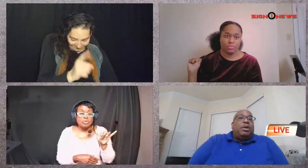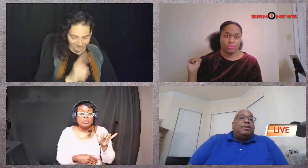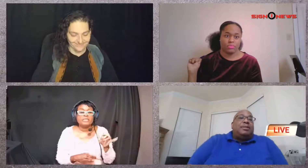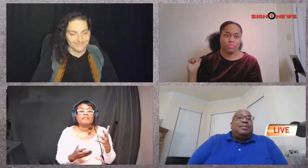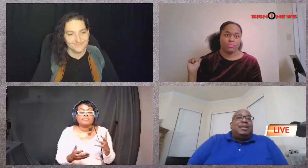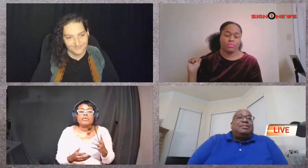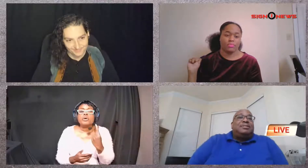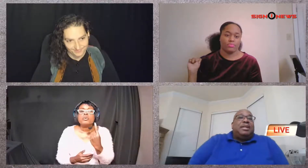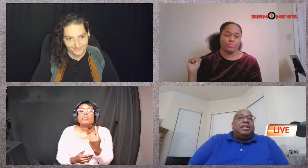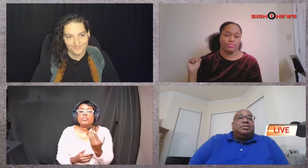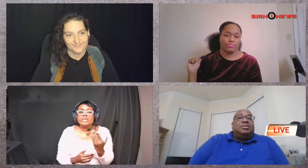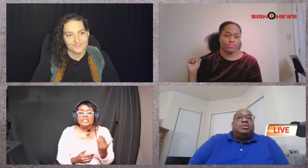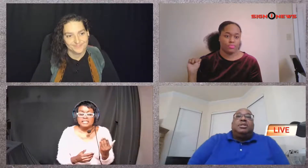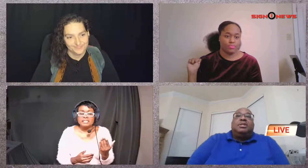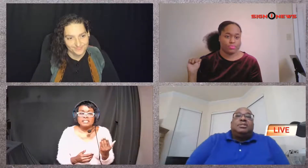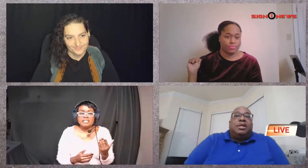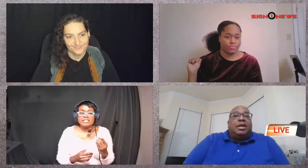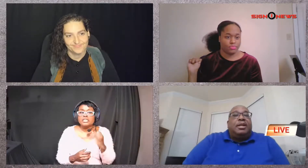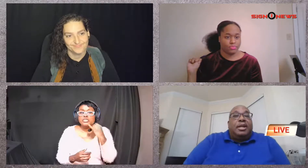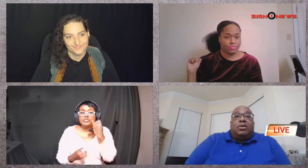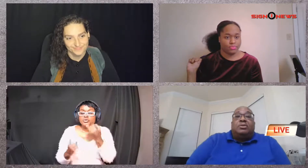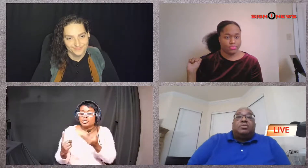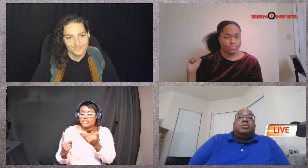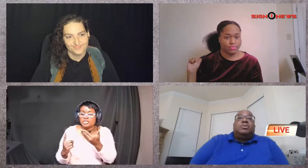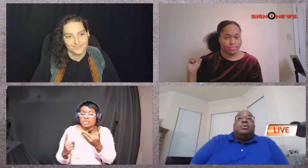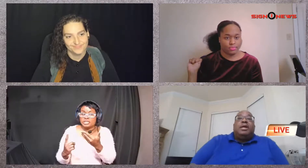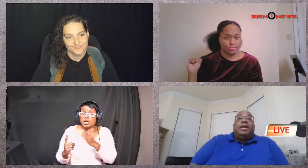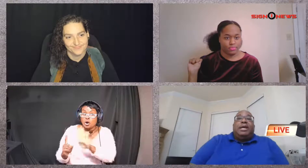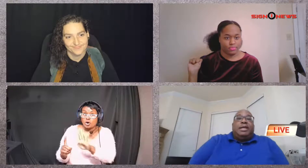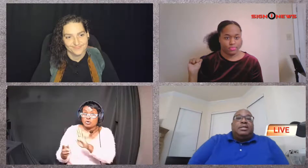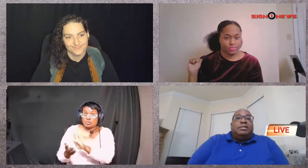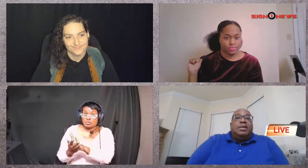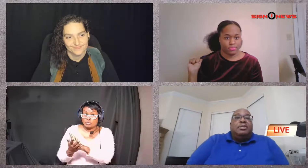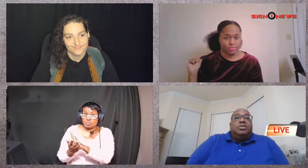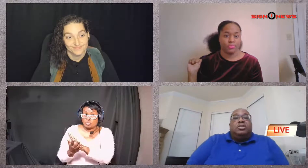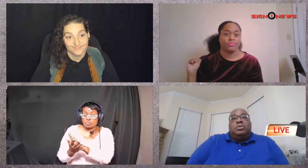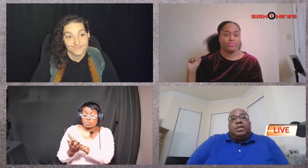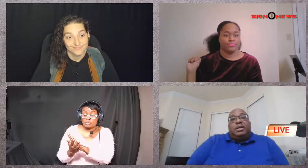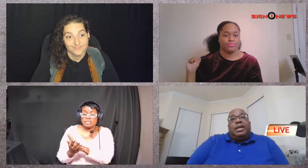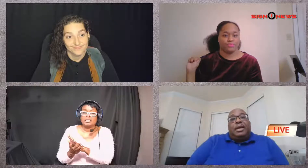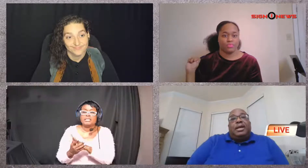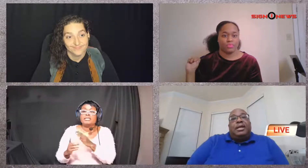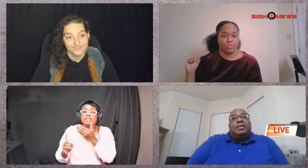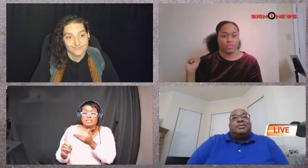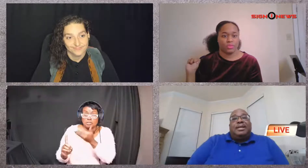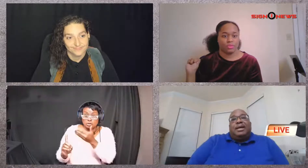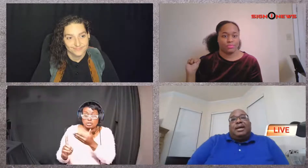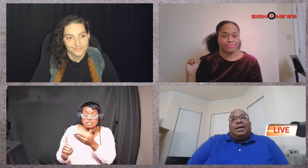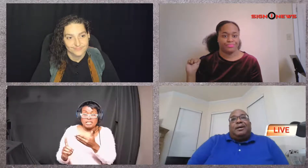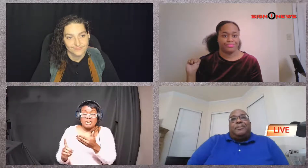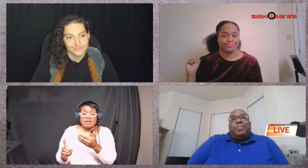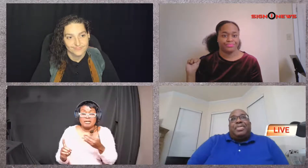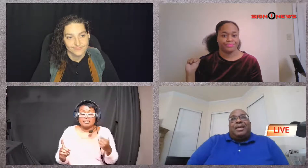so one of the things that Julia has done at her school is Julia